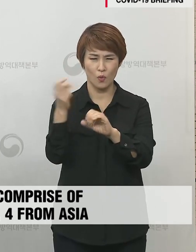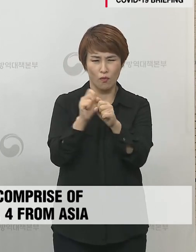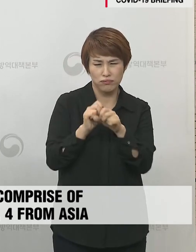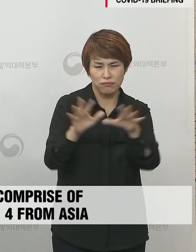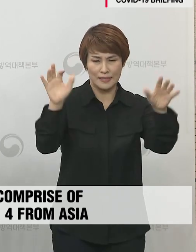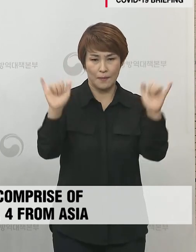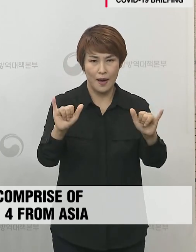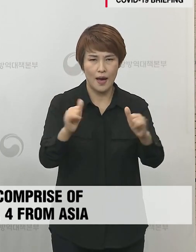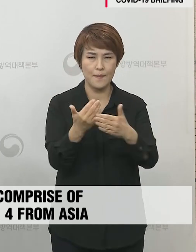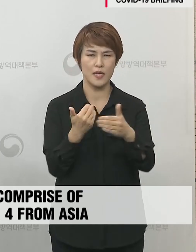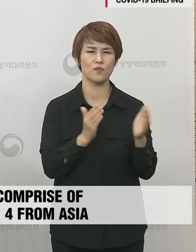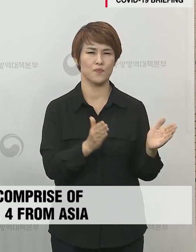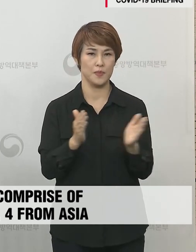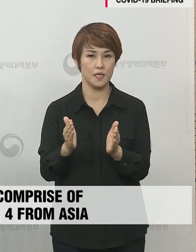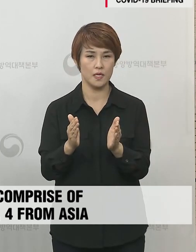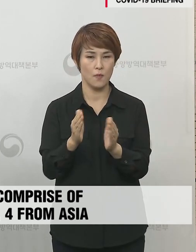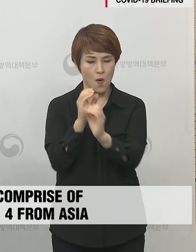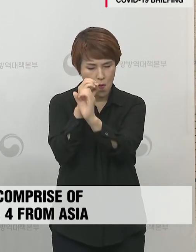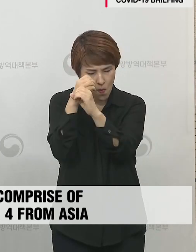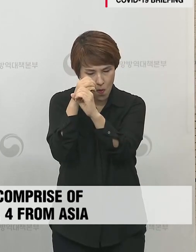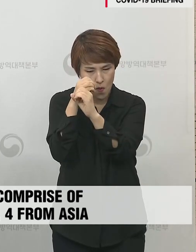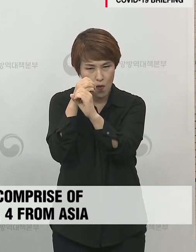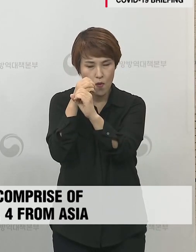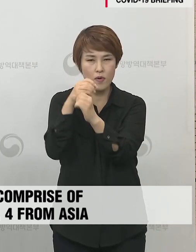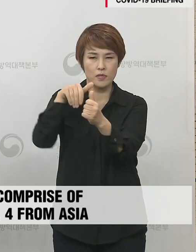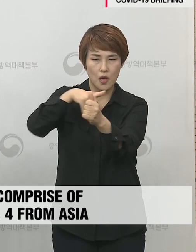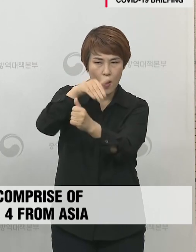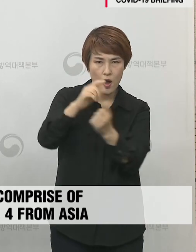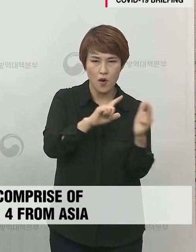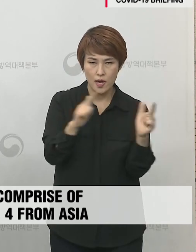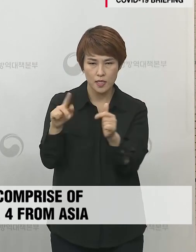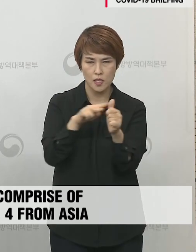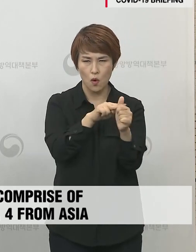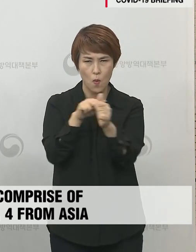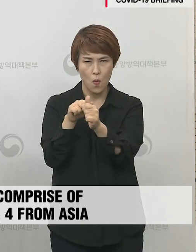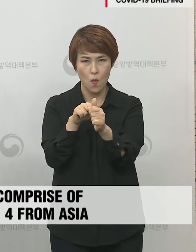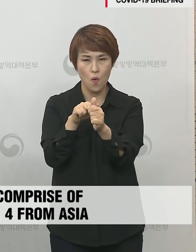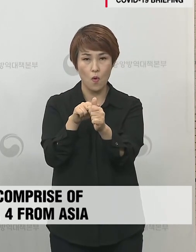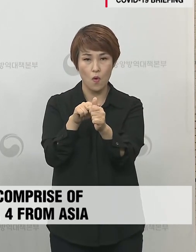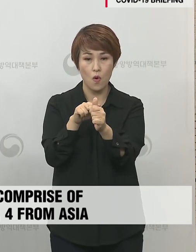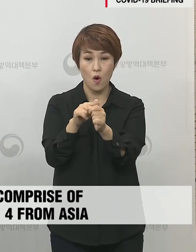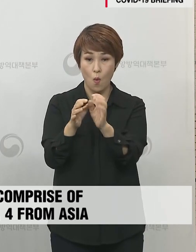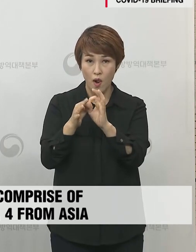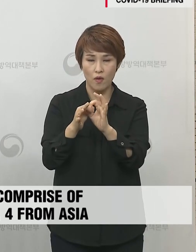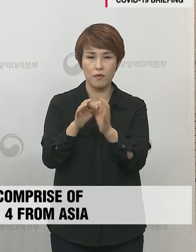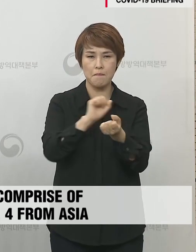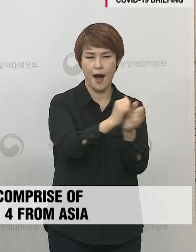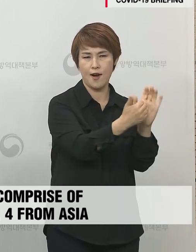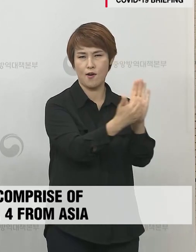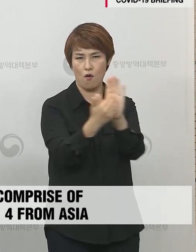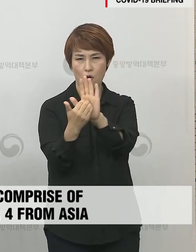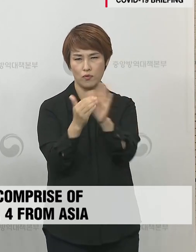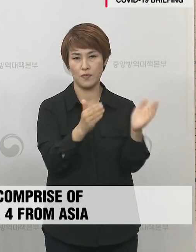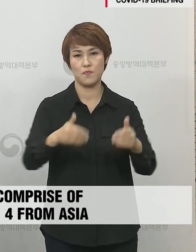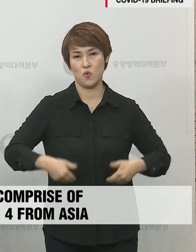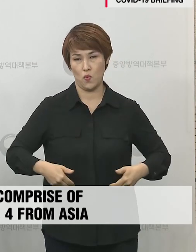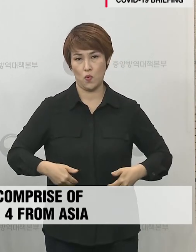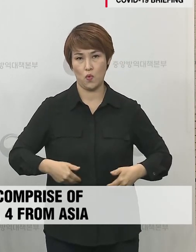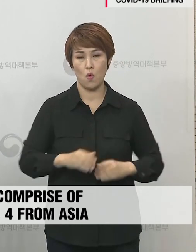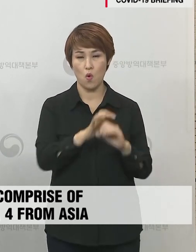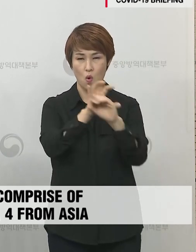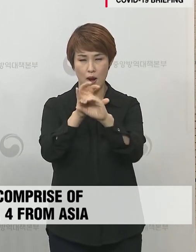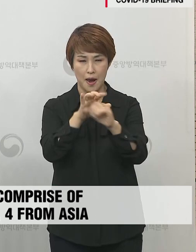confirmed cases, and we believe that this is a measure that is effective for us to prepare for another wide